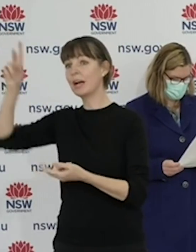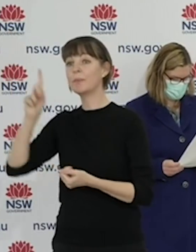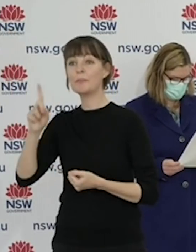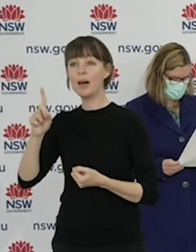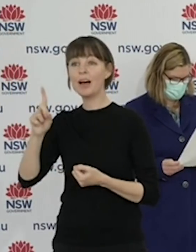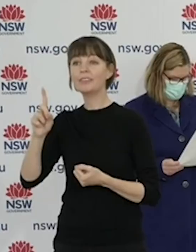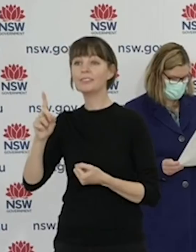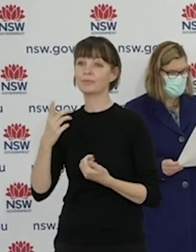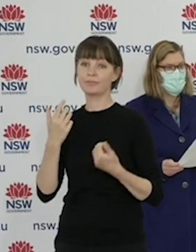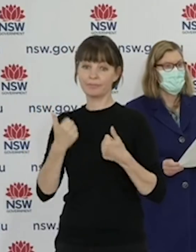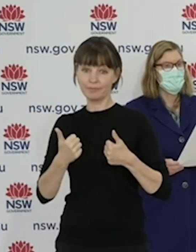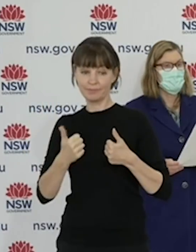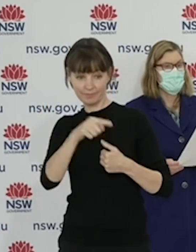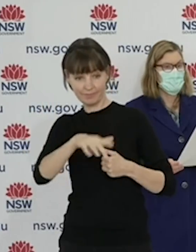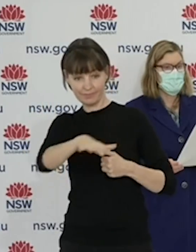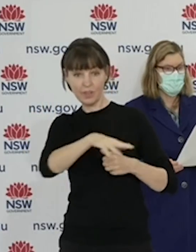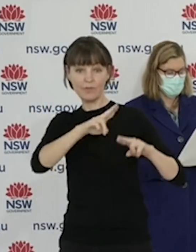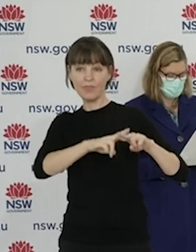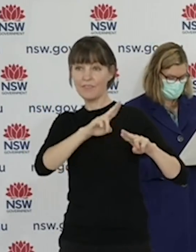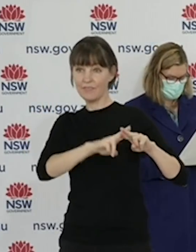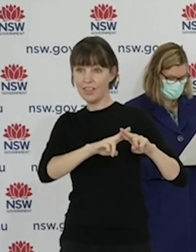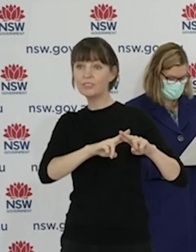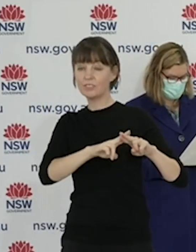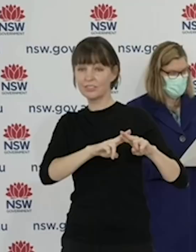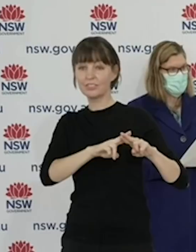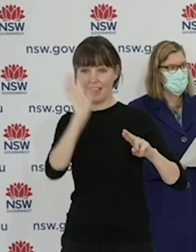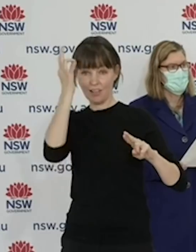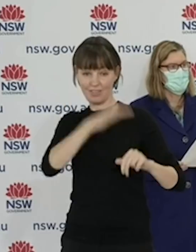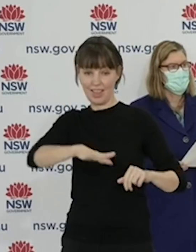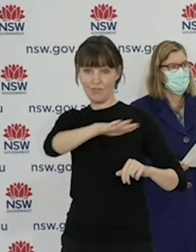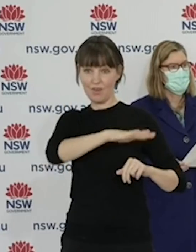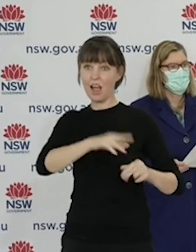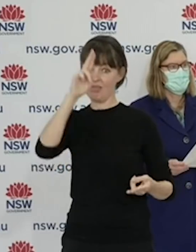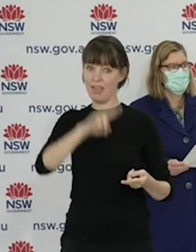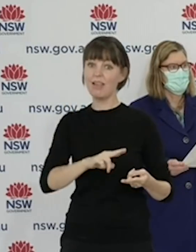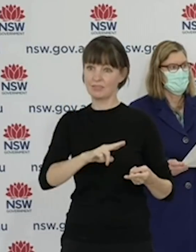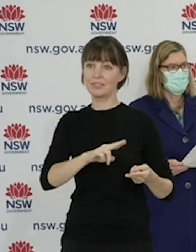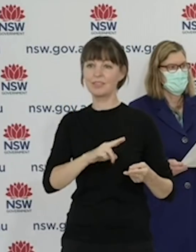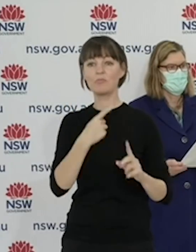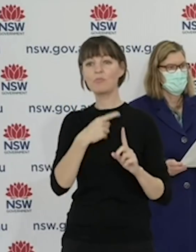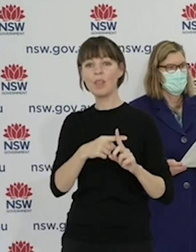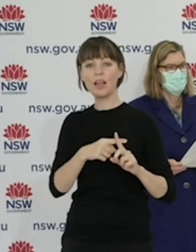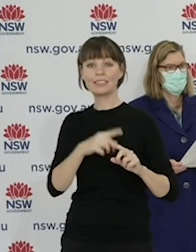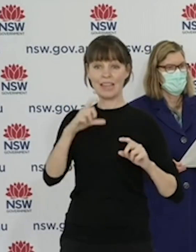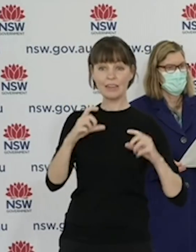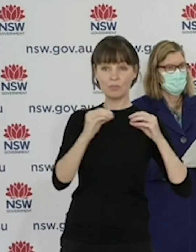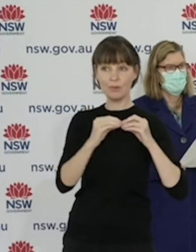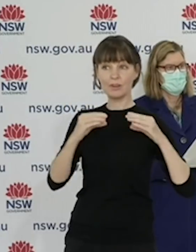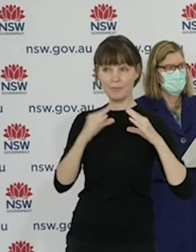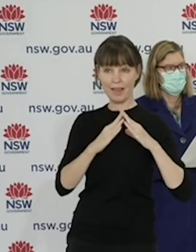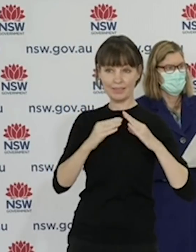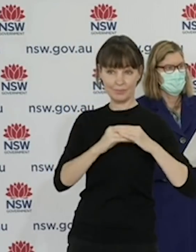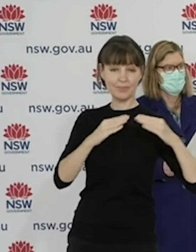decline in cases in the Fairfield government, local government area, but also in the Canterbury-Bankstown local government area. And while the number of